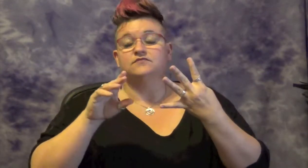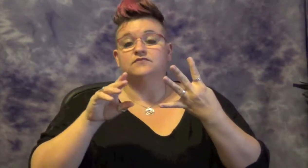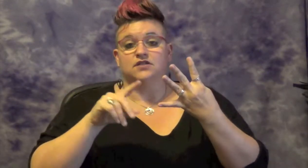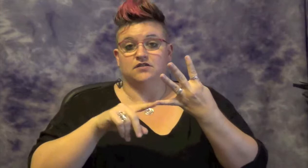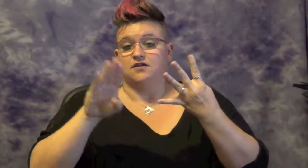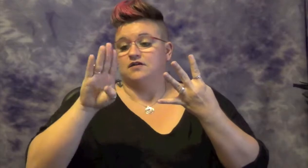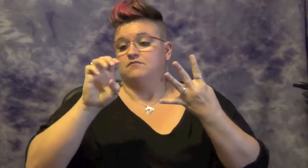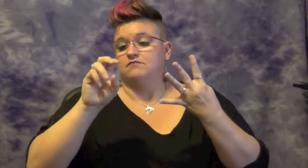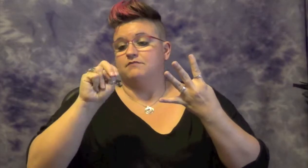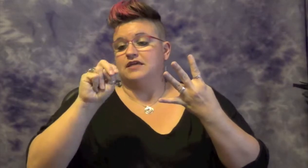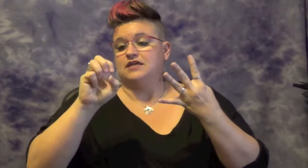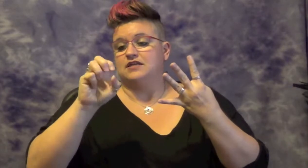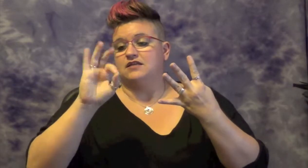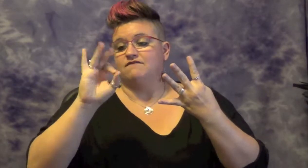and